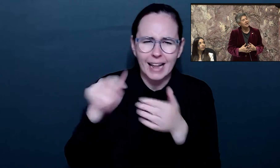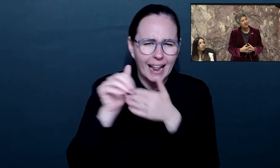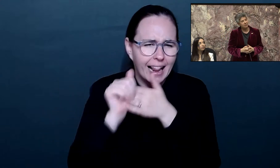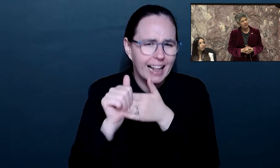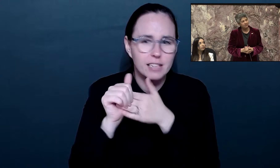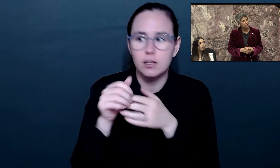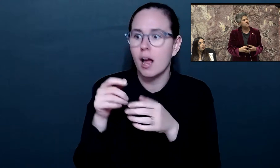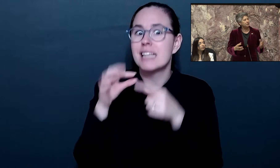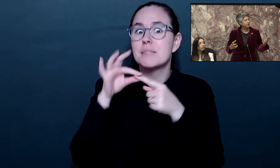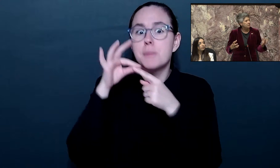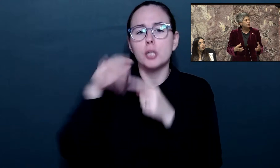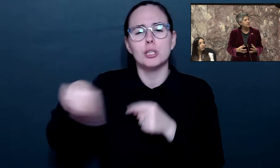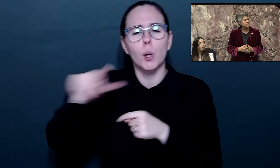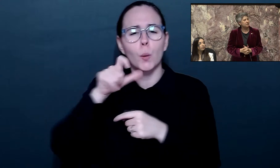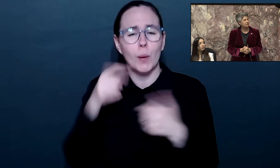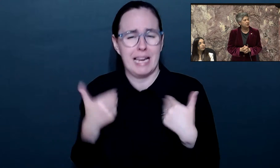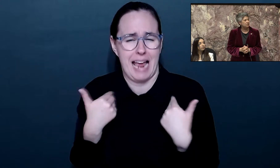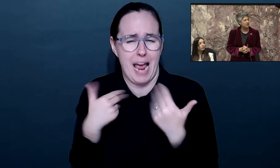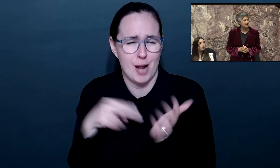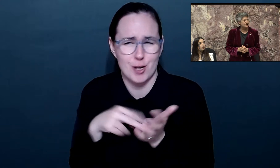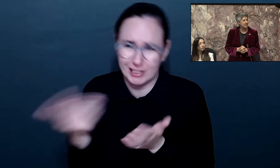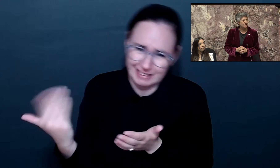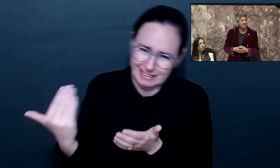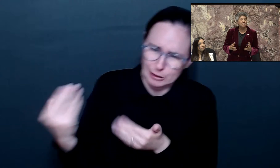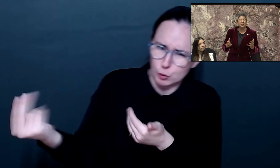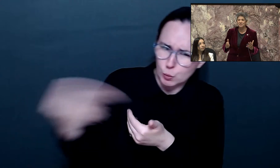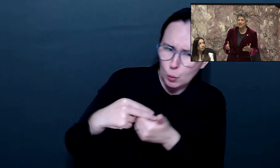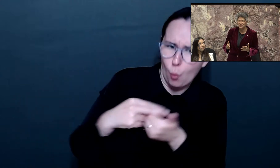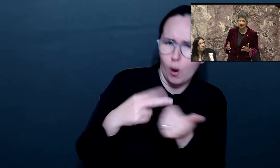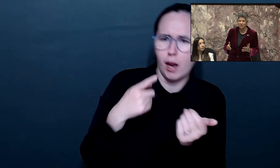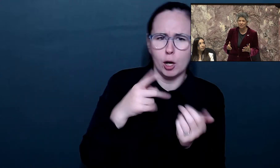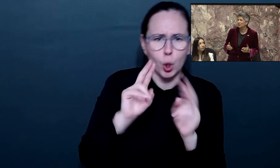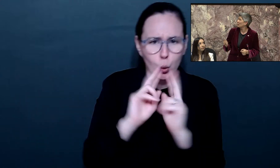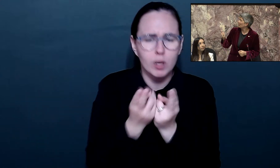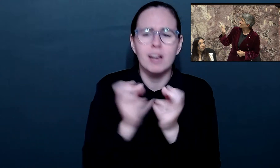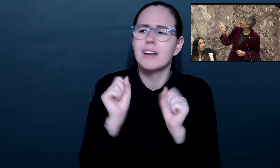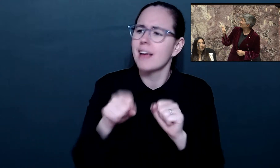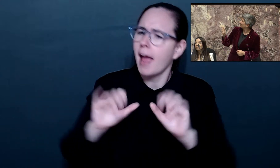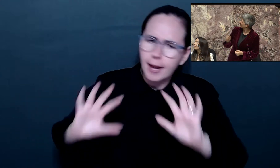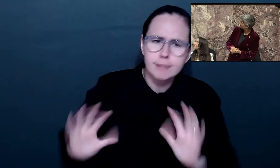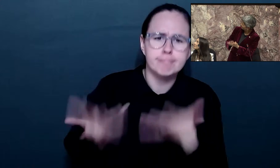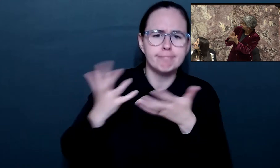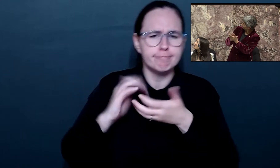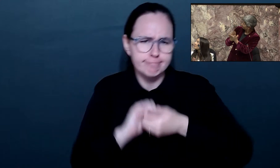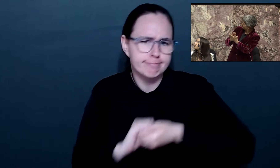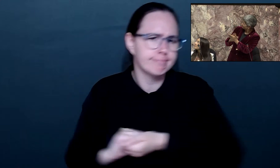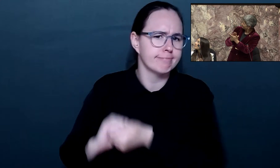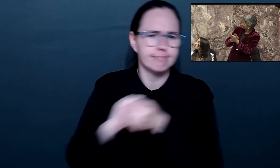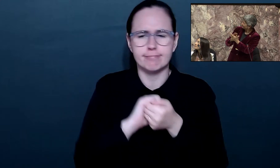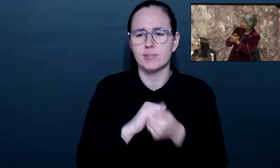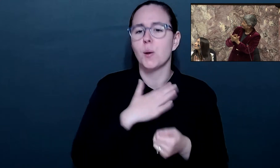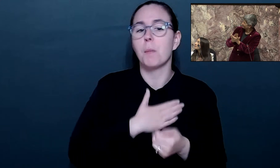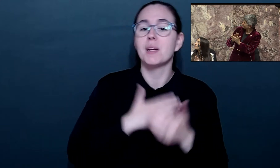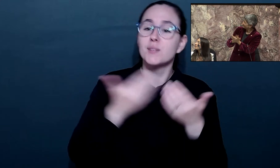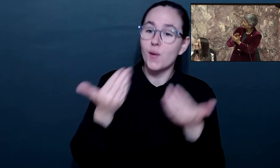building efforts to bring the community together in Vancouver Kensington. I ask everybody to please give her a very warm welcome.